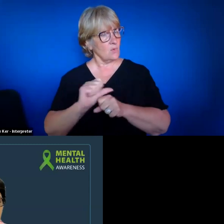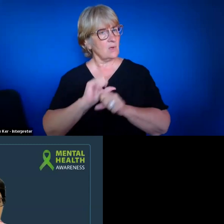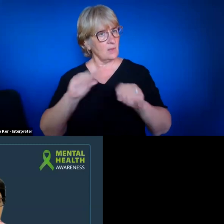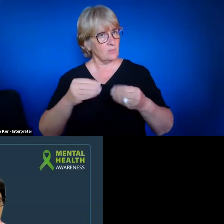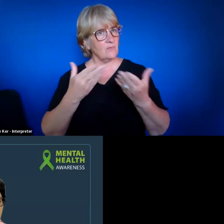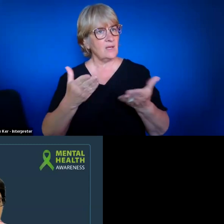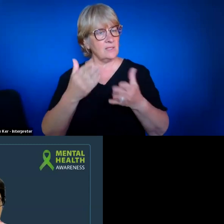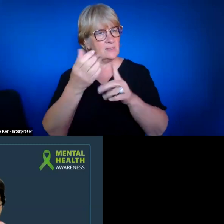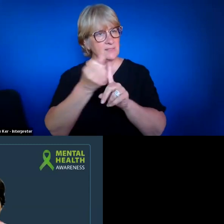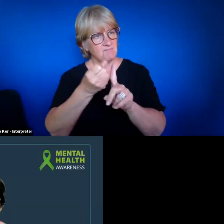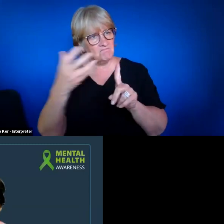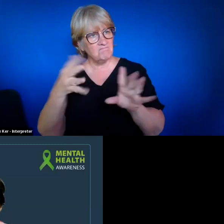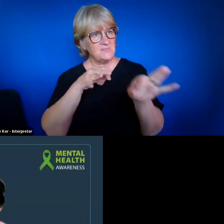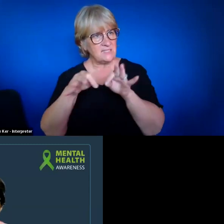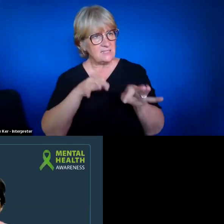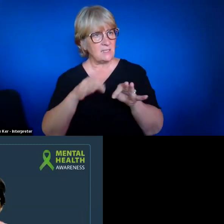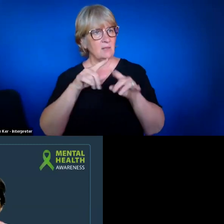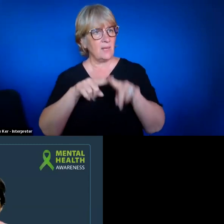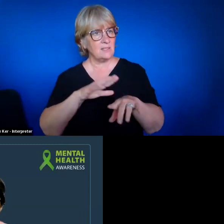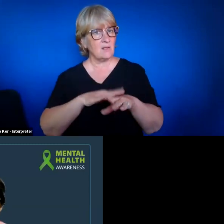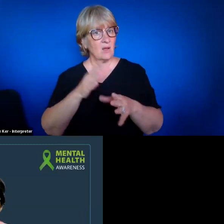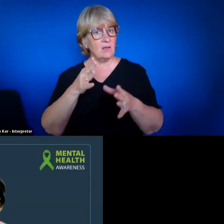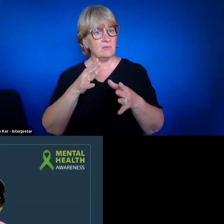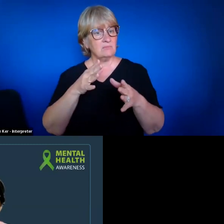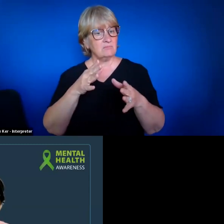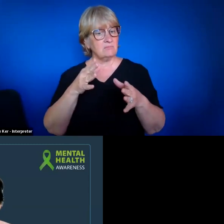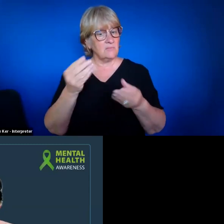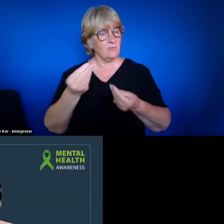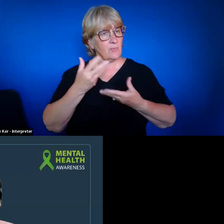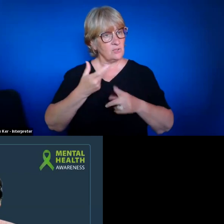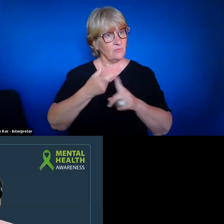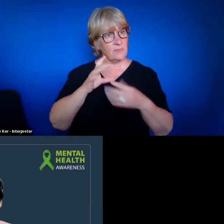some detail based on the direction we've received from the steering committee today,